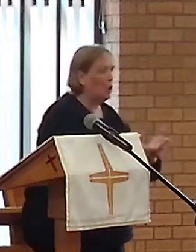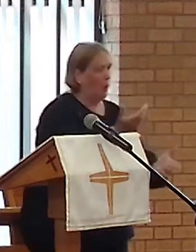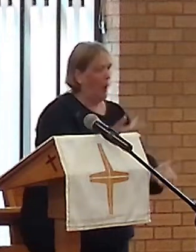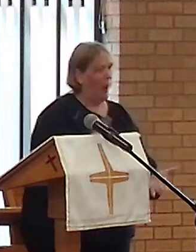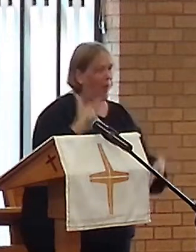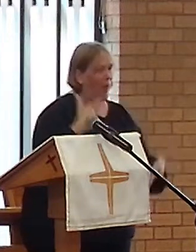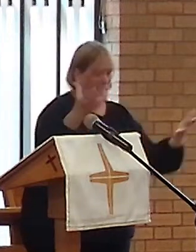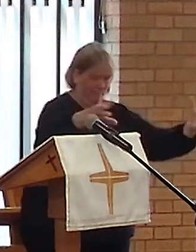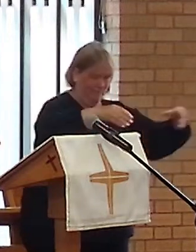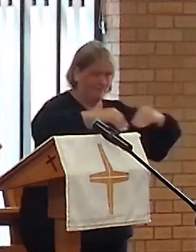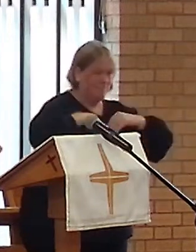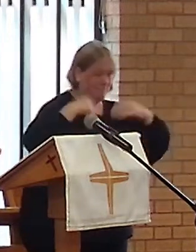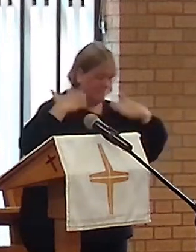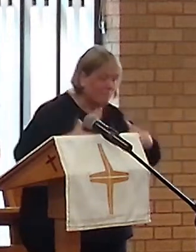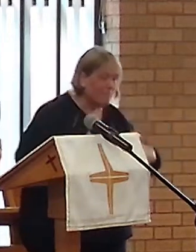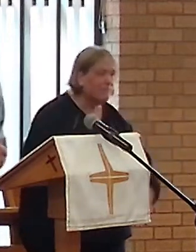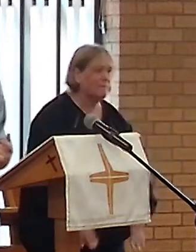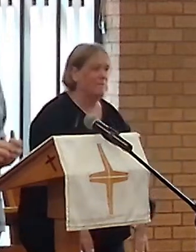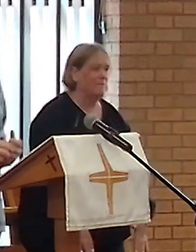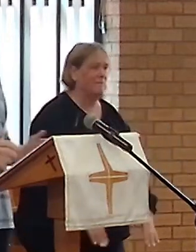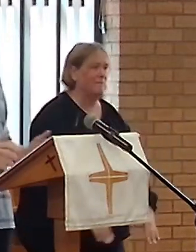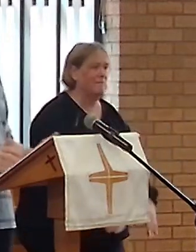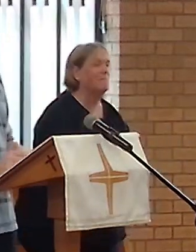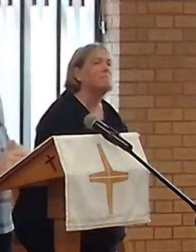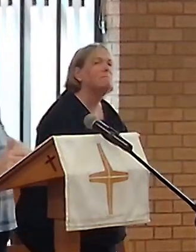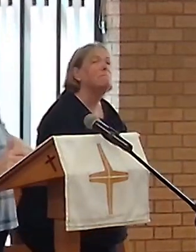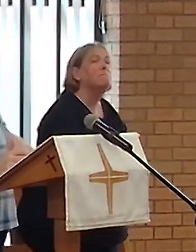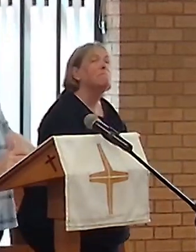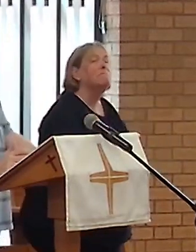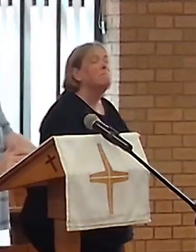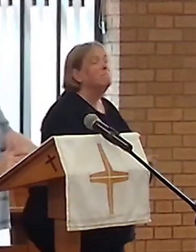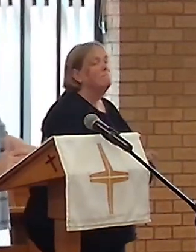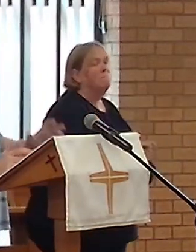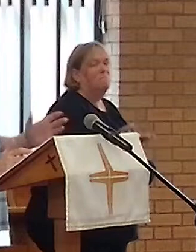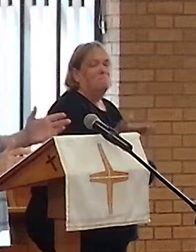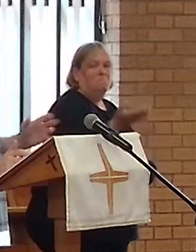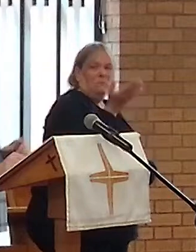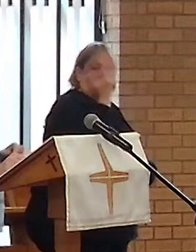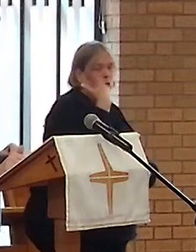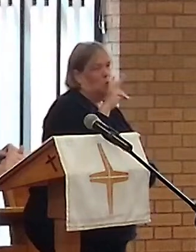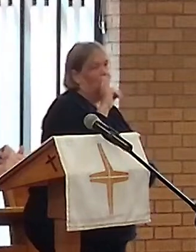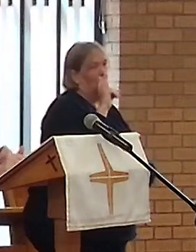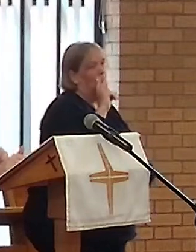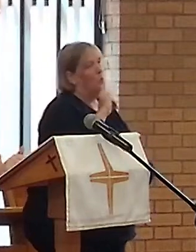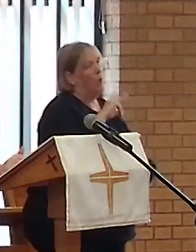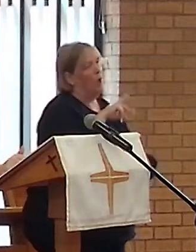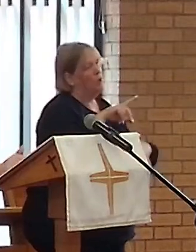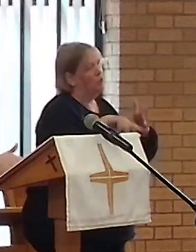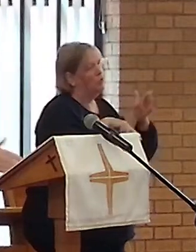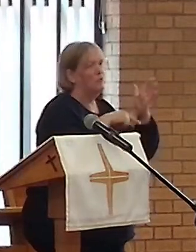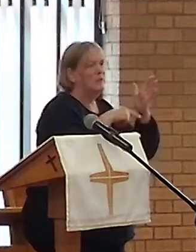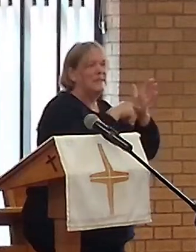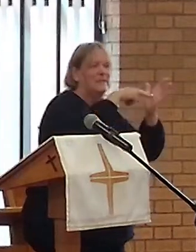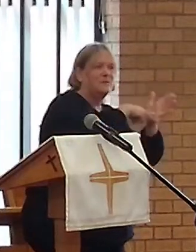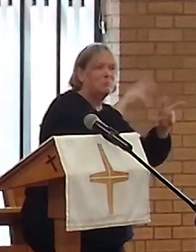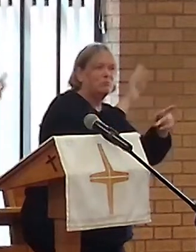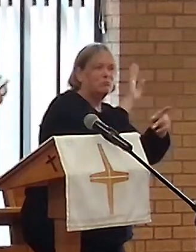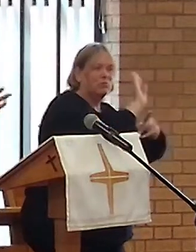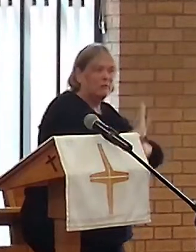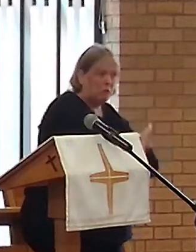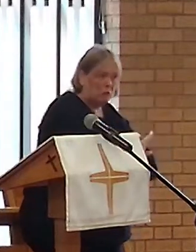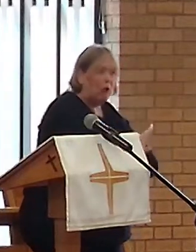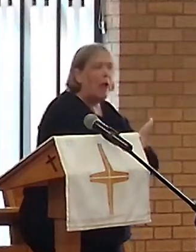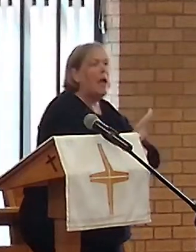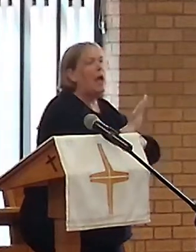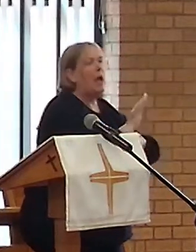There's a sitcom that I used to watch on Channel 4 called Spaced back in the 90s. And there's a great line